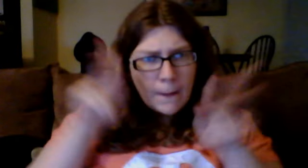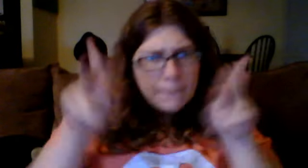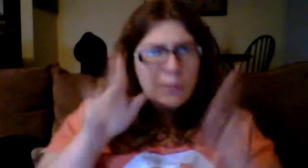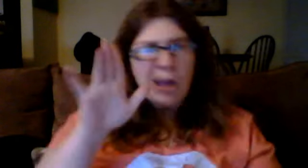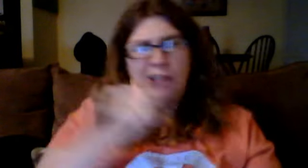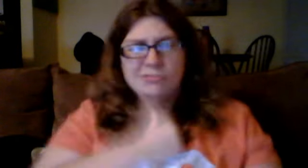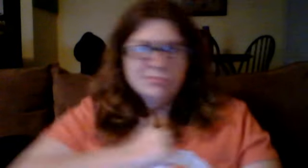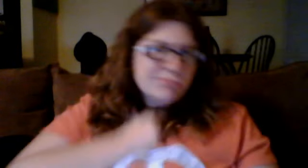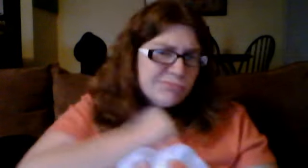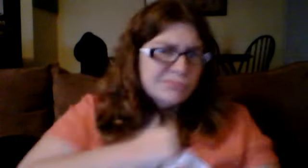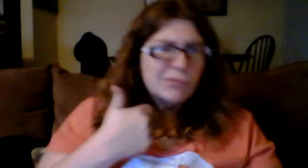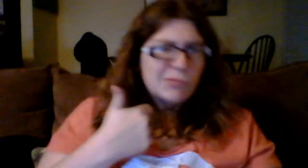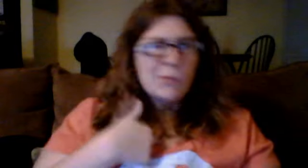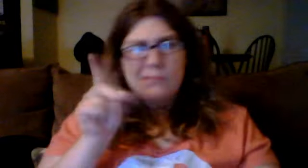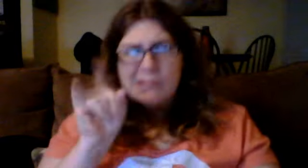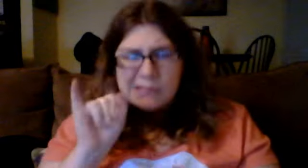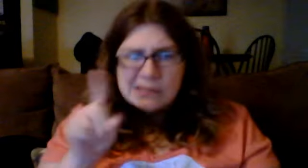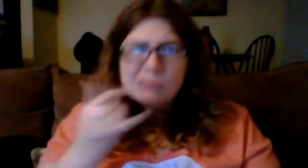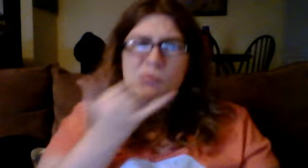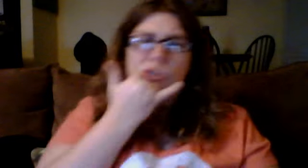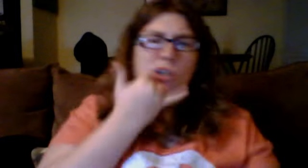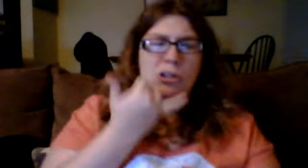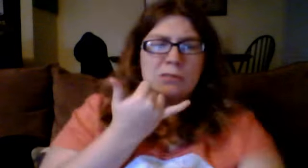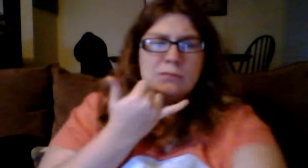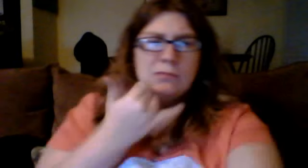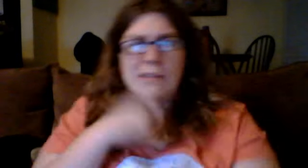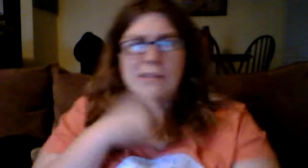given a sight. Did you identify yourself as law enforcement? No.